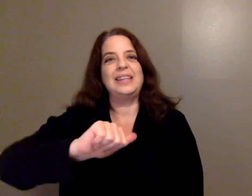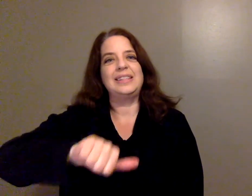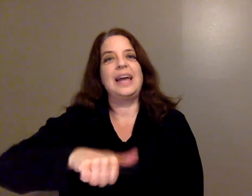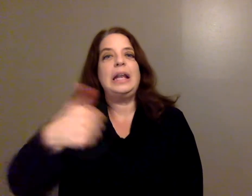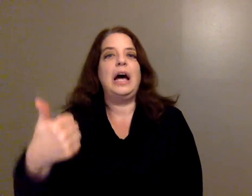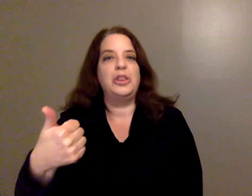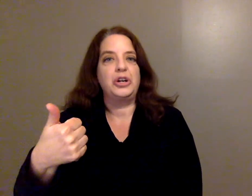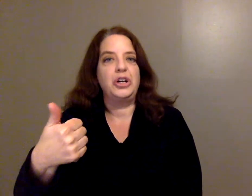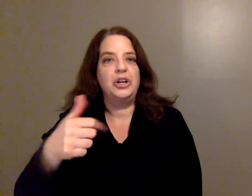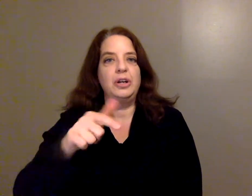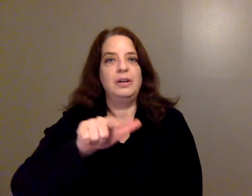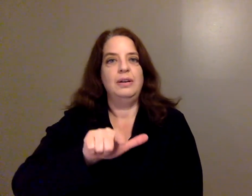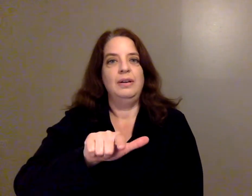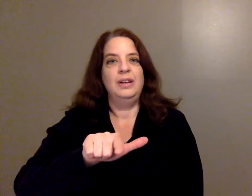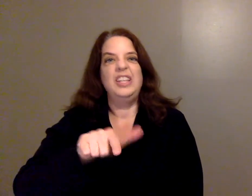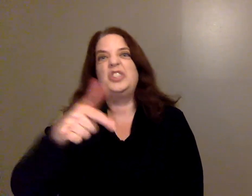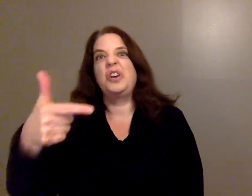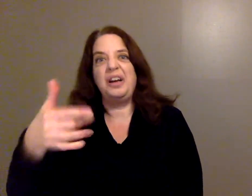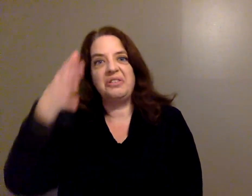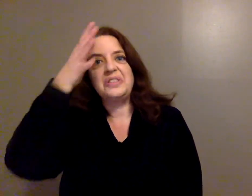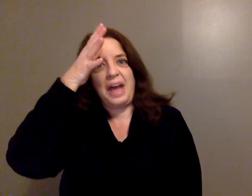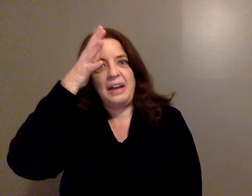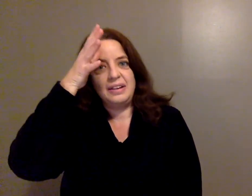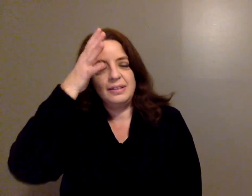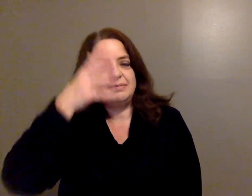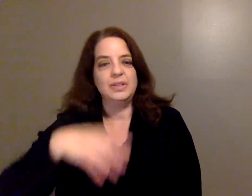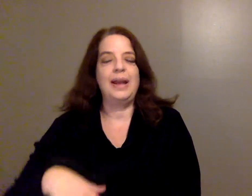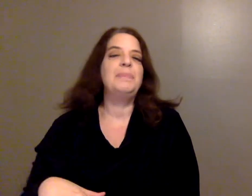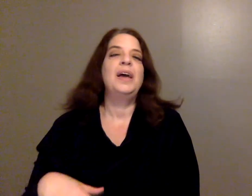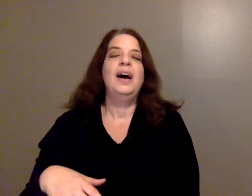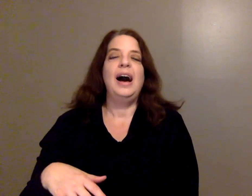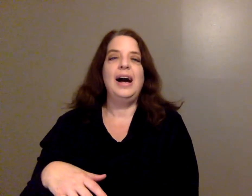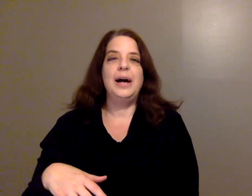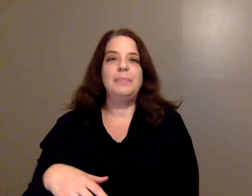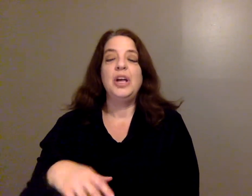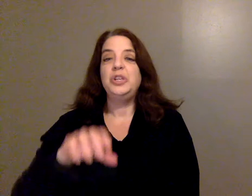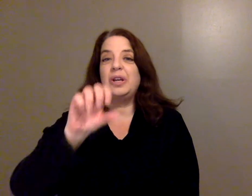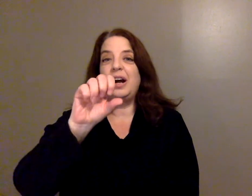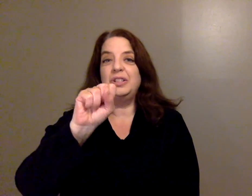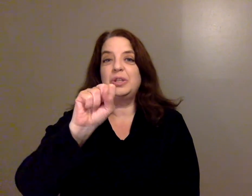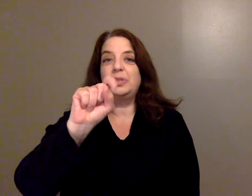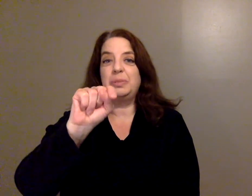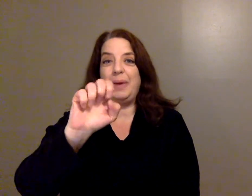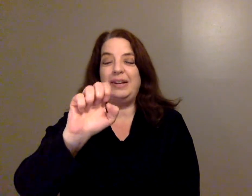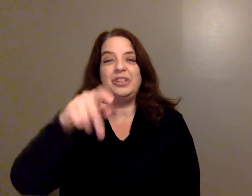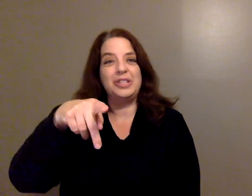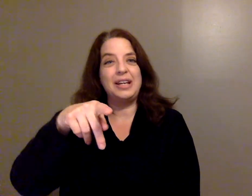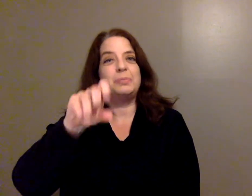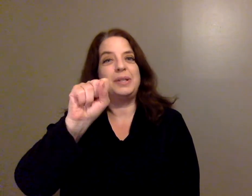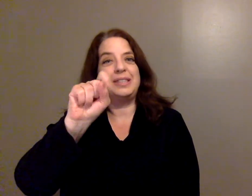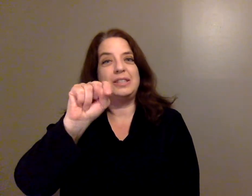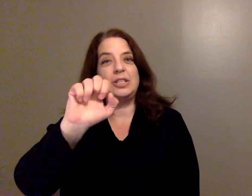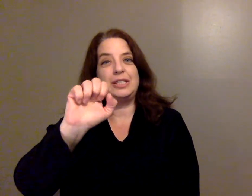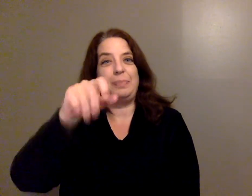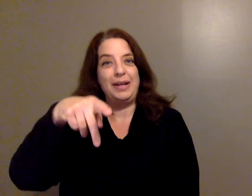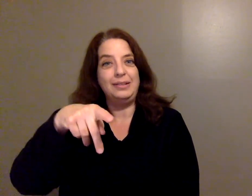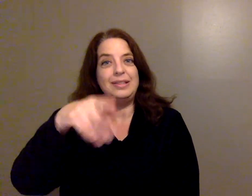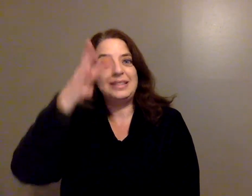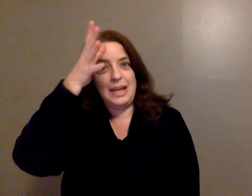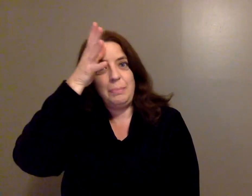sign other. He's your other dad. Okay. You can also spell, your textbook says to spell step,